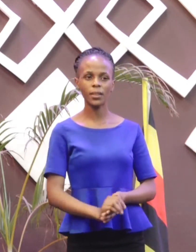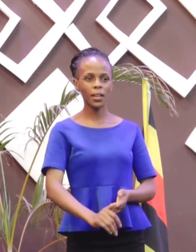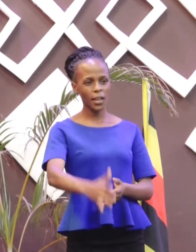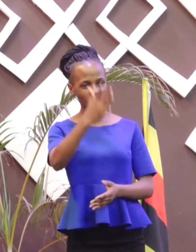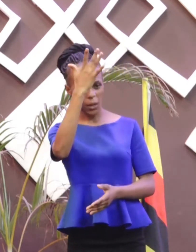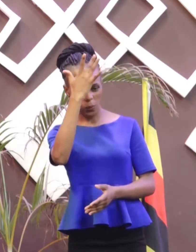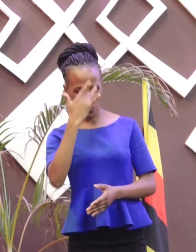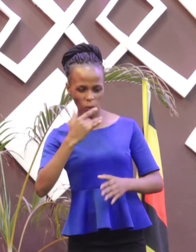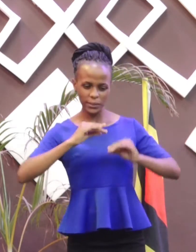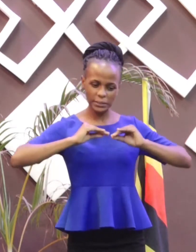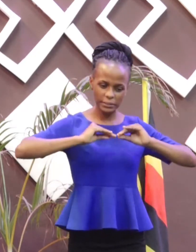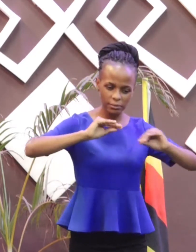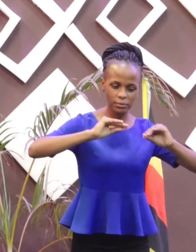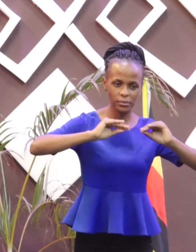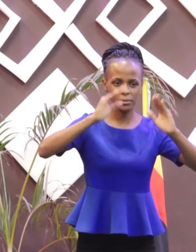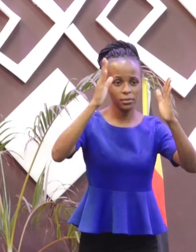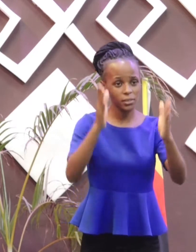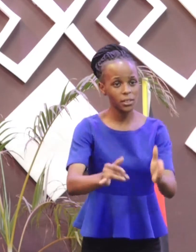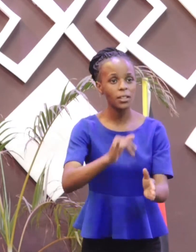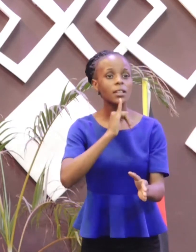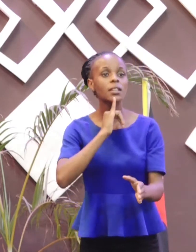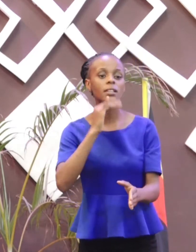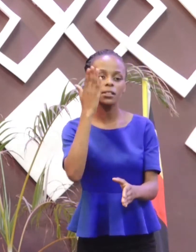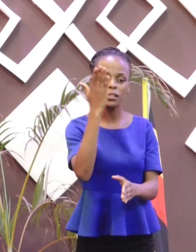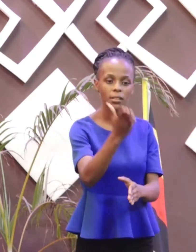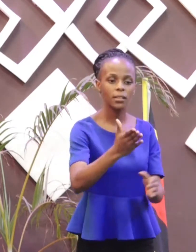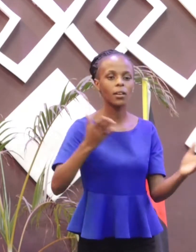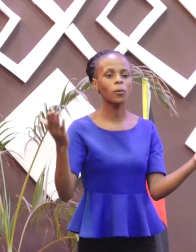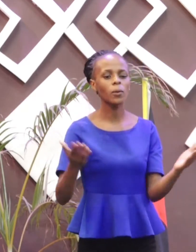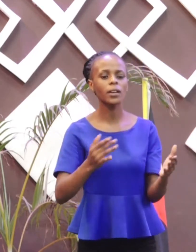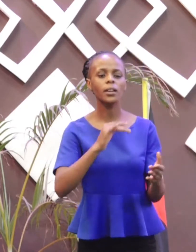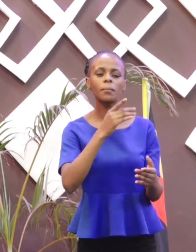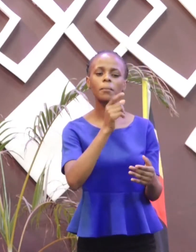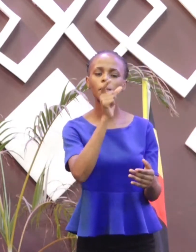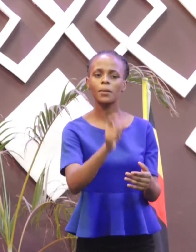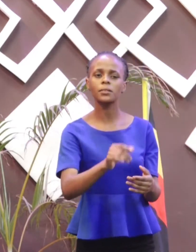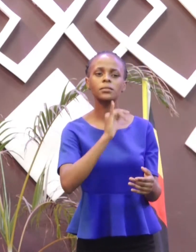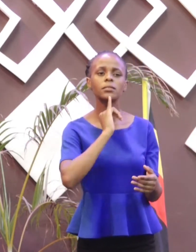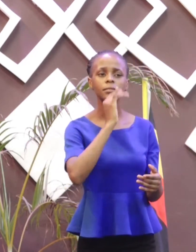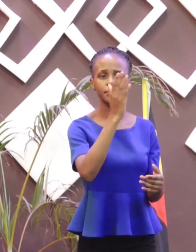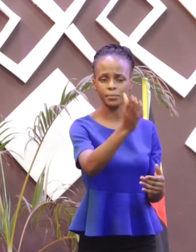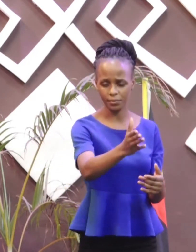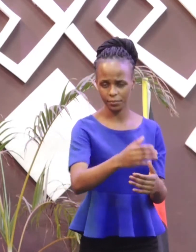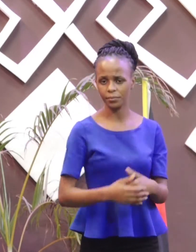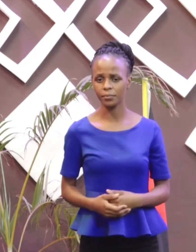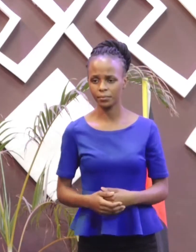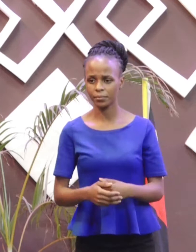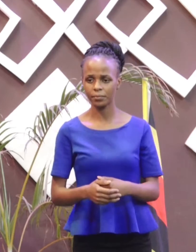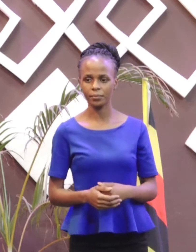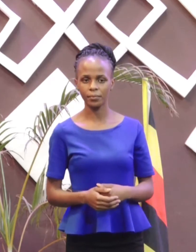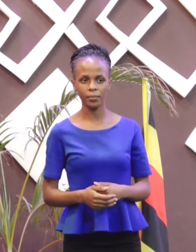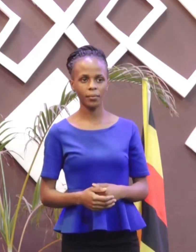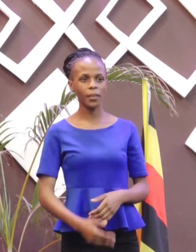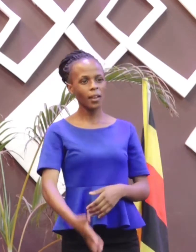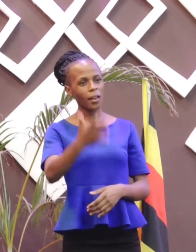that teacher is stationed where he is stationed. Waliyo ensonga lwaki omusomesa oyo ali mu kifo ekyo w'ateereddwa?